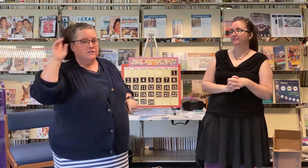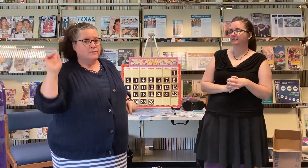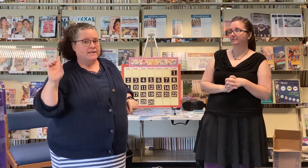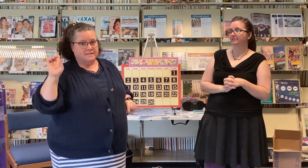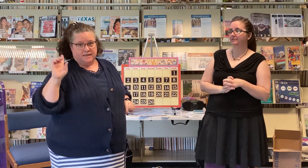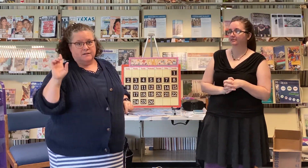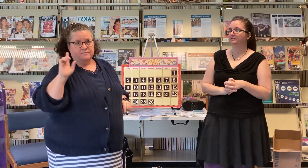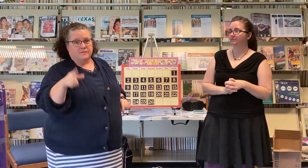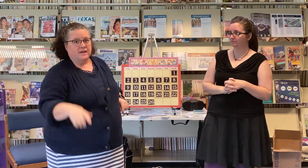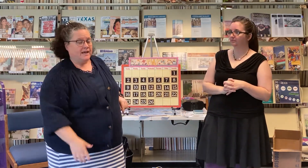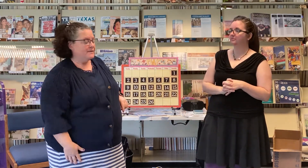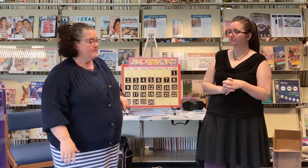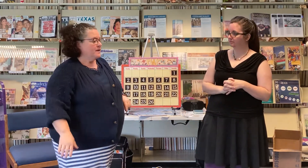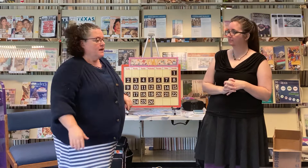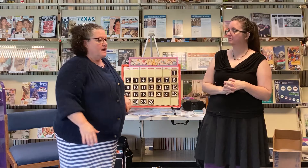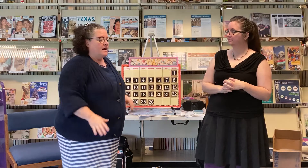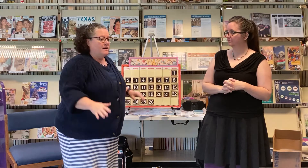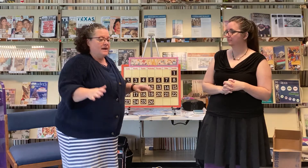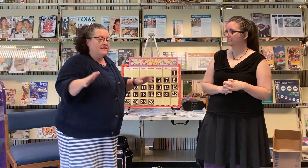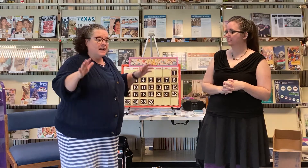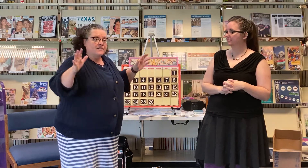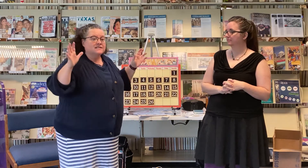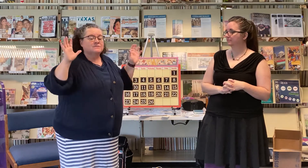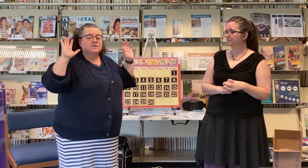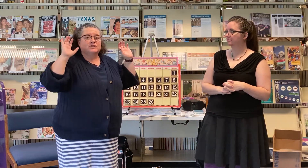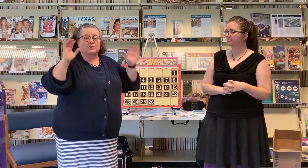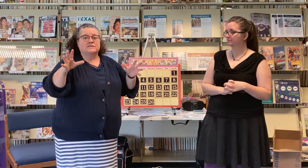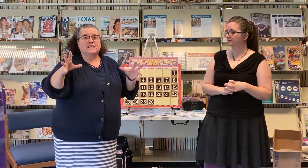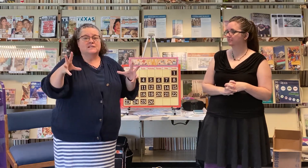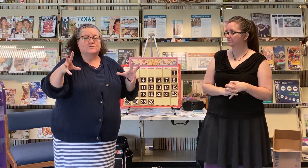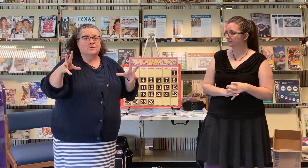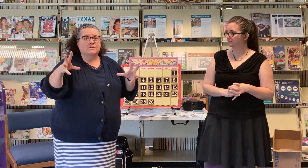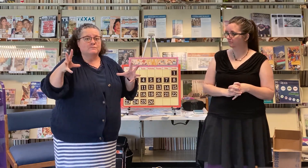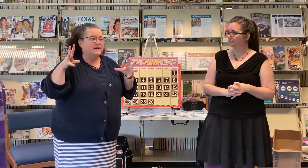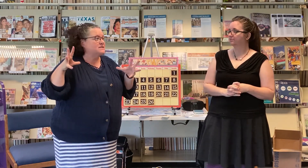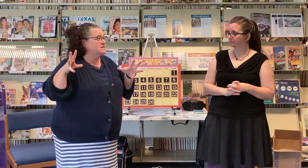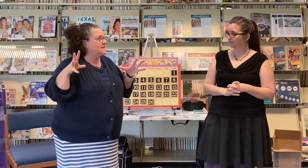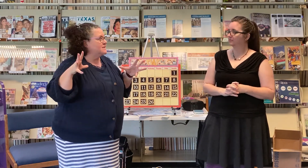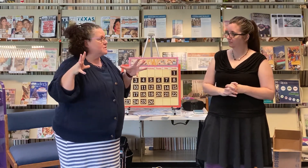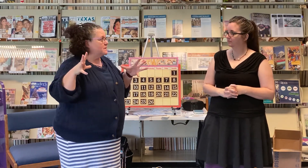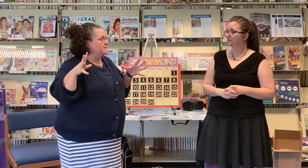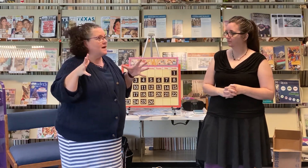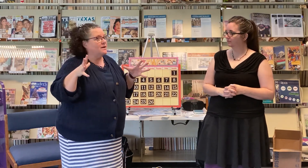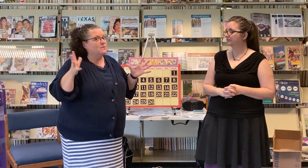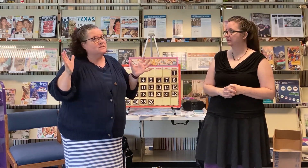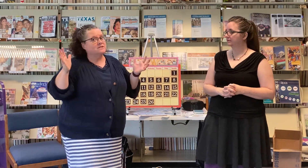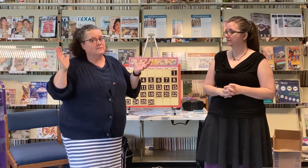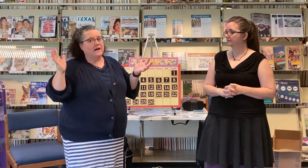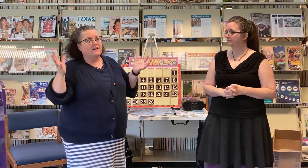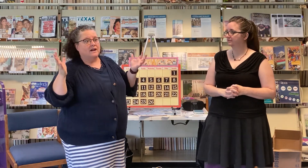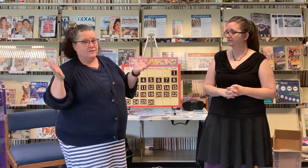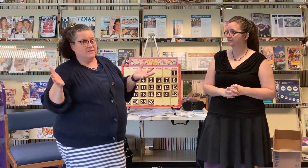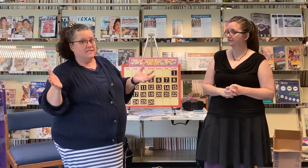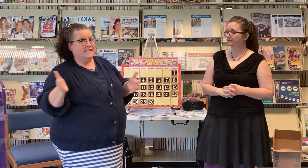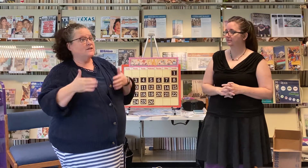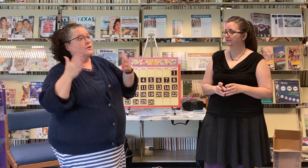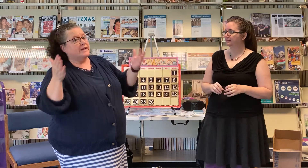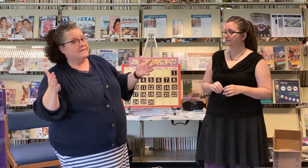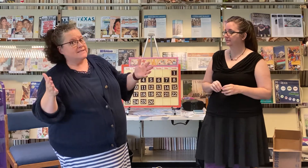rec center. Okay. Mm-hmm. And then I've got some good show and tells for you based on today's story time, which is about under the sea or in the